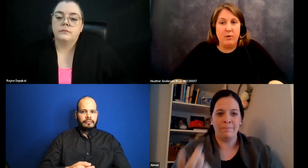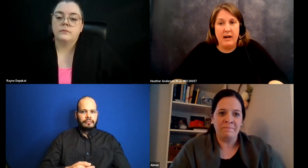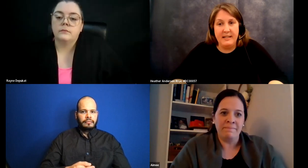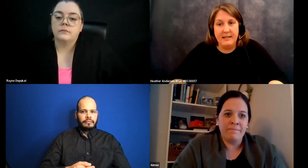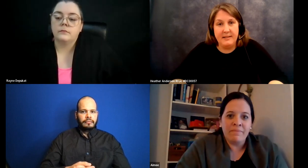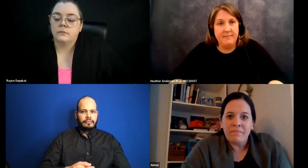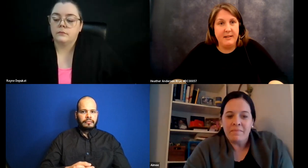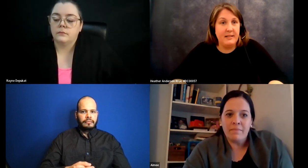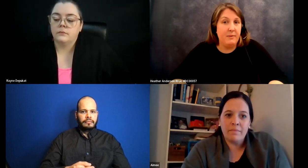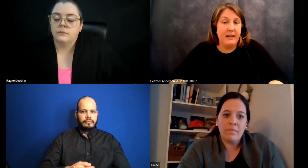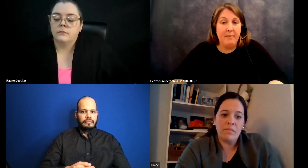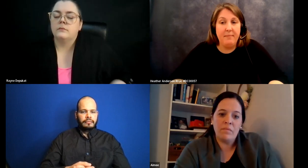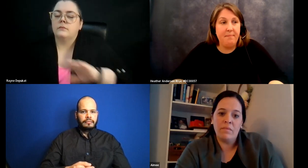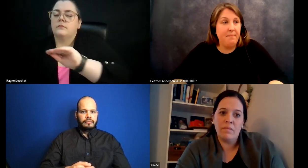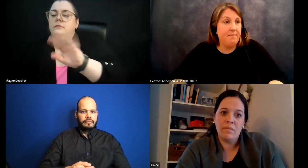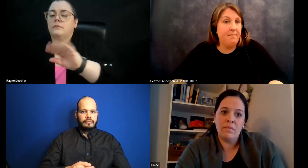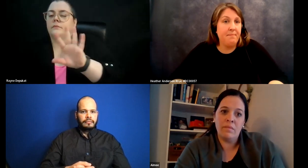more ideas and see what can happen.